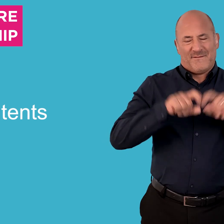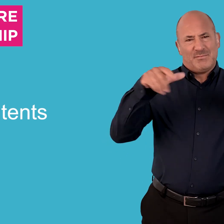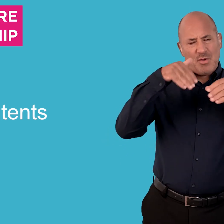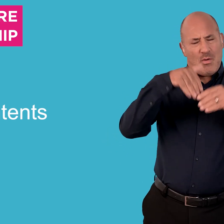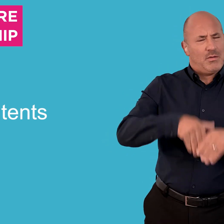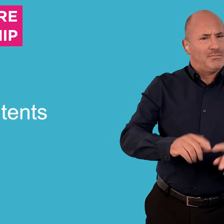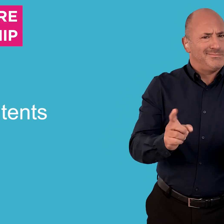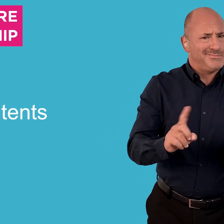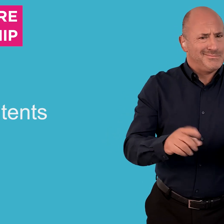Contents.